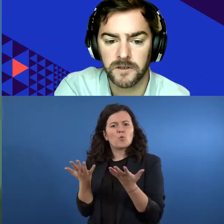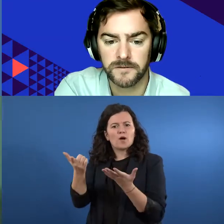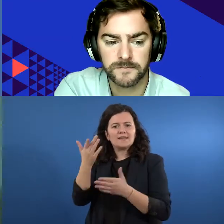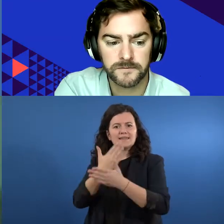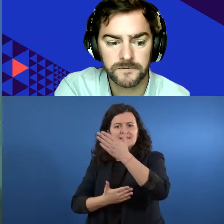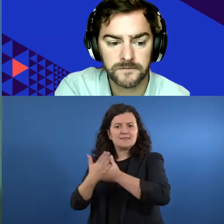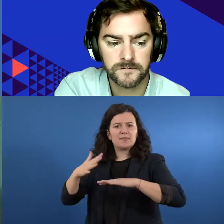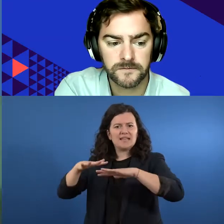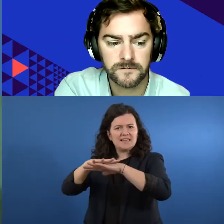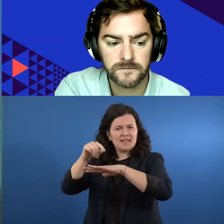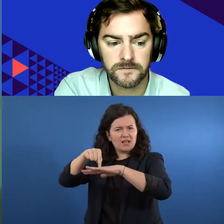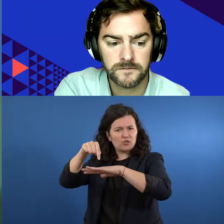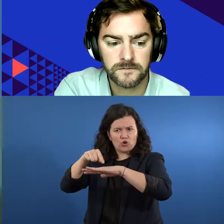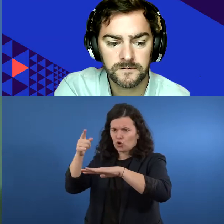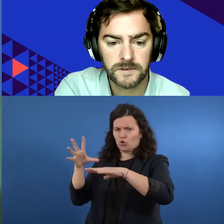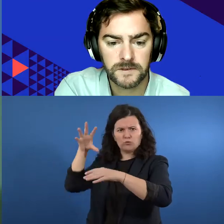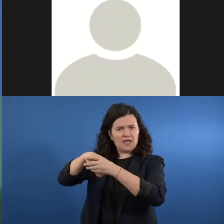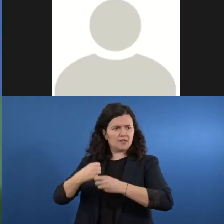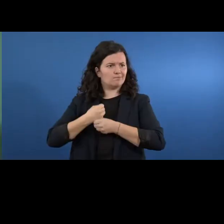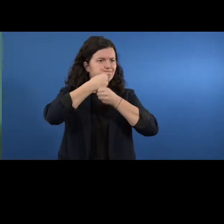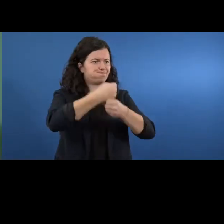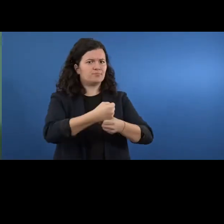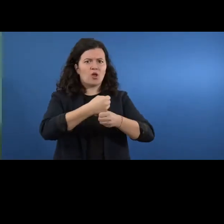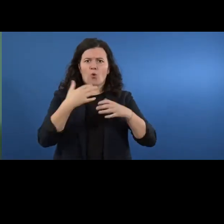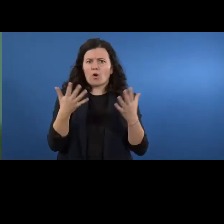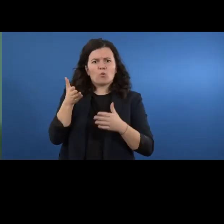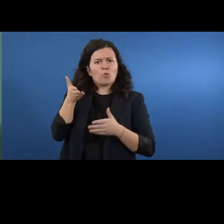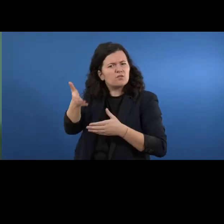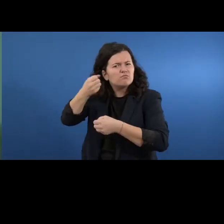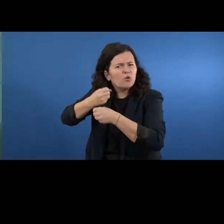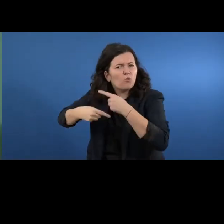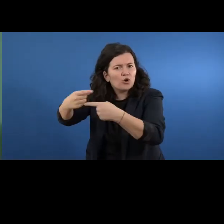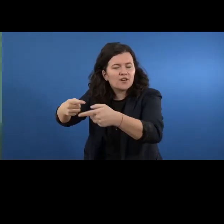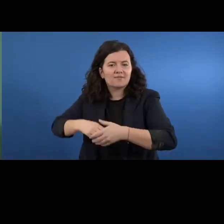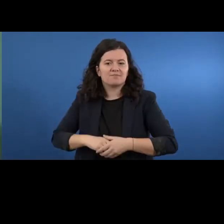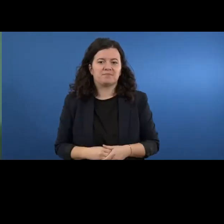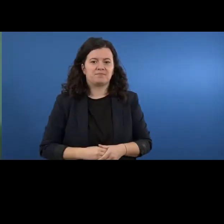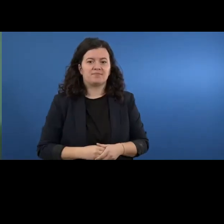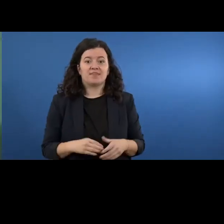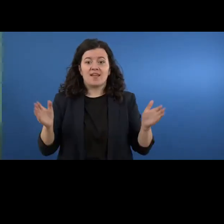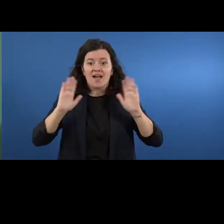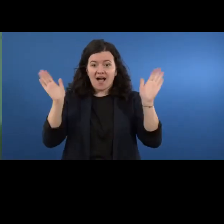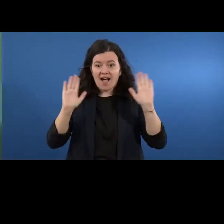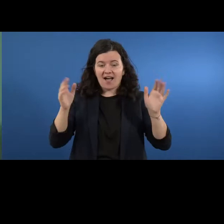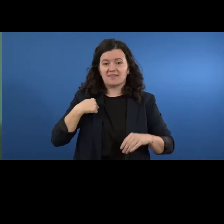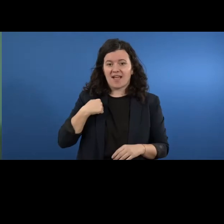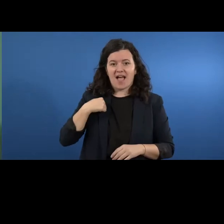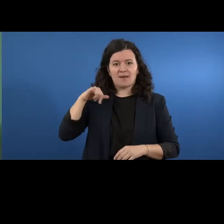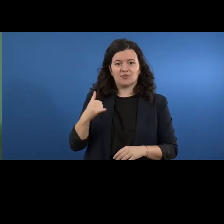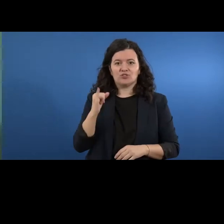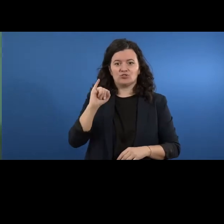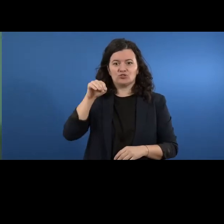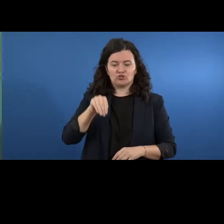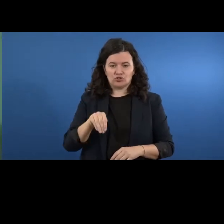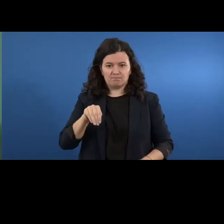of the network? Thanks, Jürgen. So hi, everyone. I'm Jim. I'm a male in my late 20s, and I'm wearing glasses and a dark blue polo